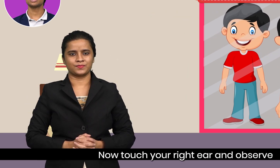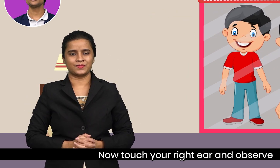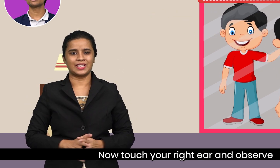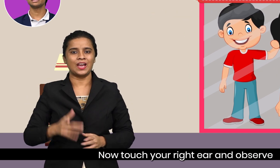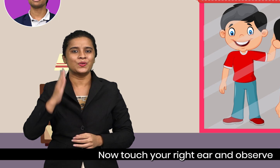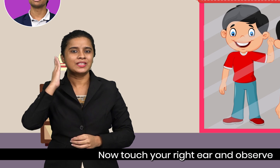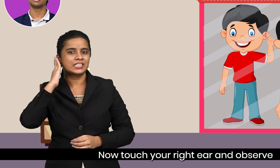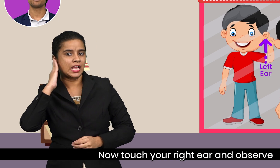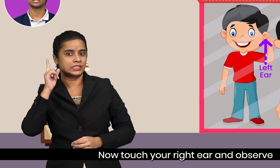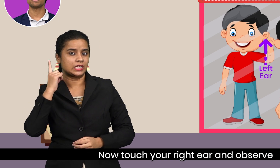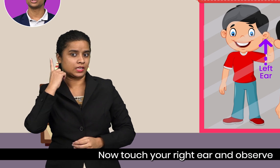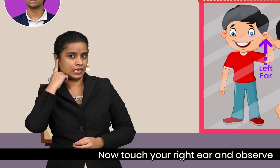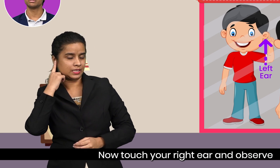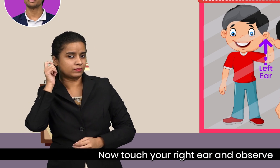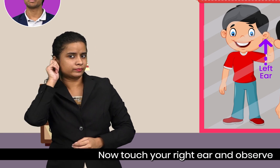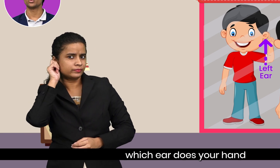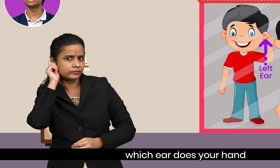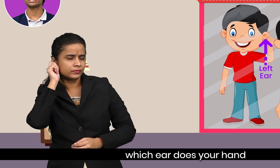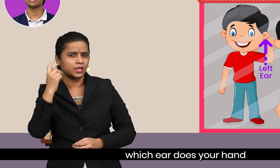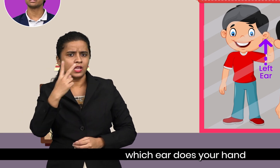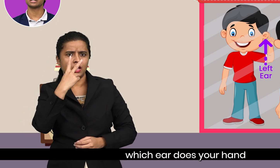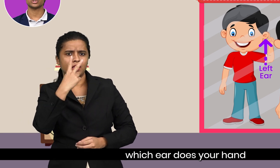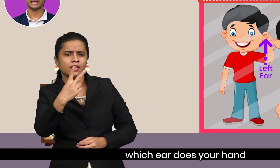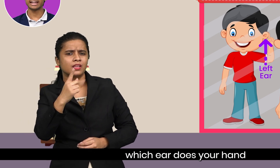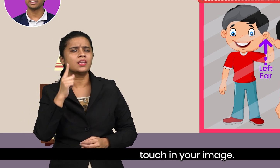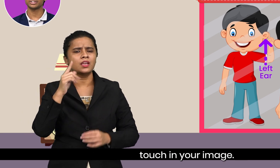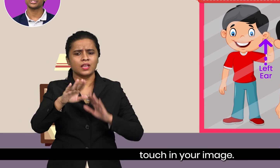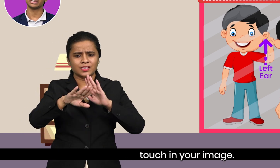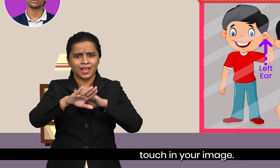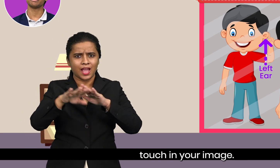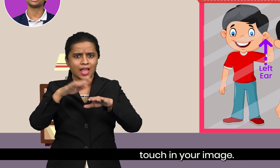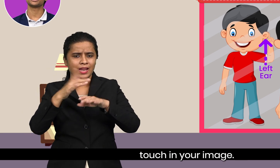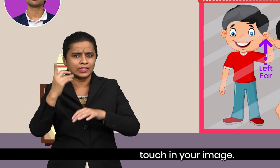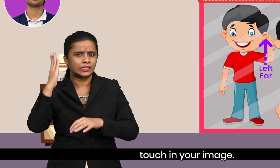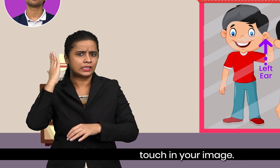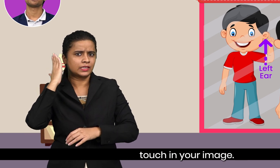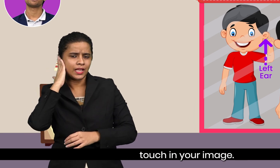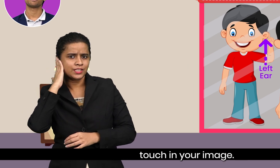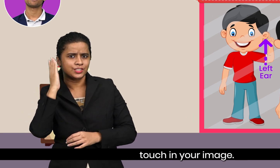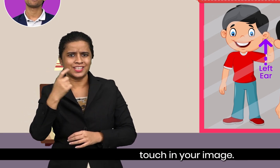Now touch your right ear and observe which ear does your hand touch in your image.